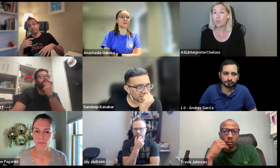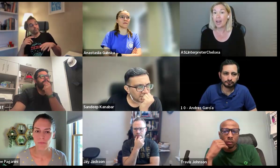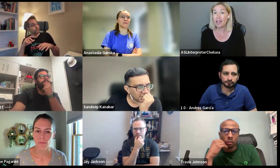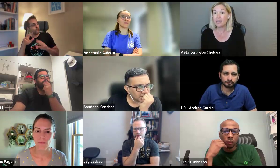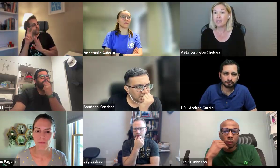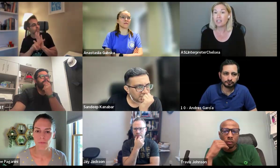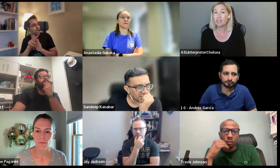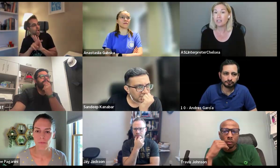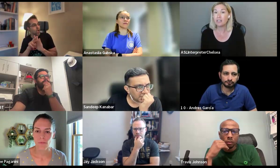So next,